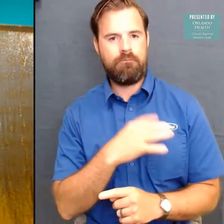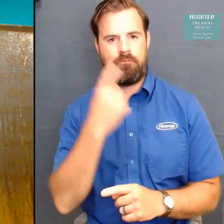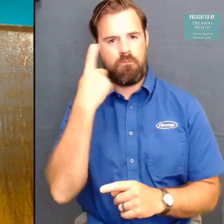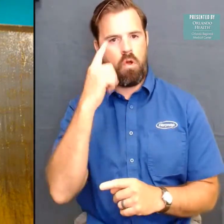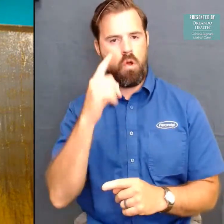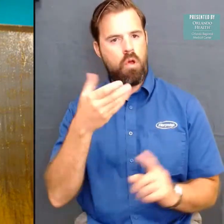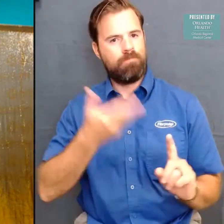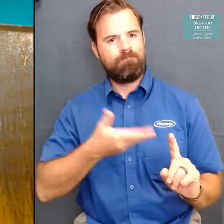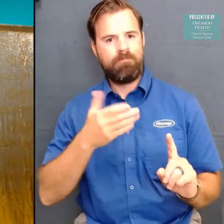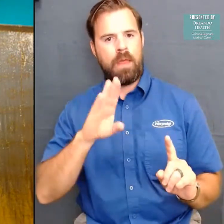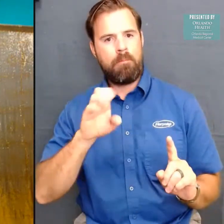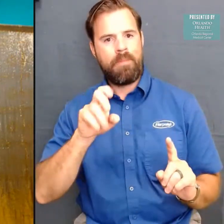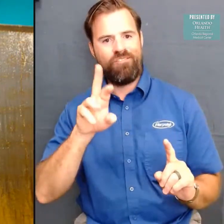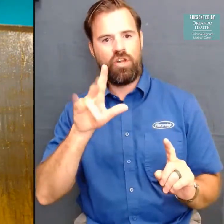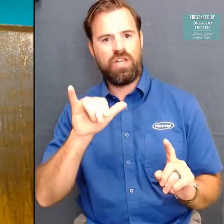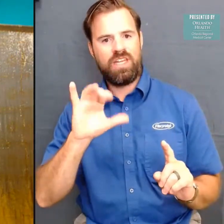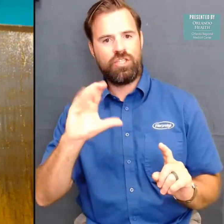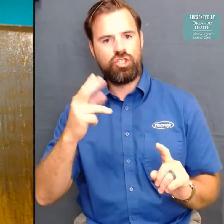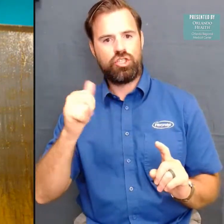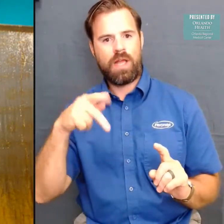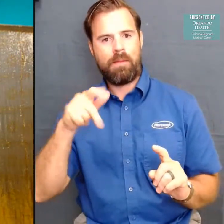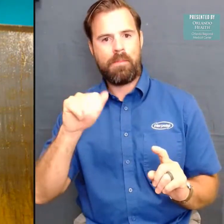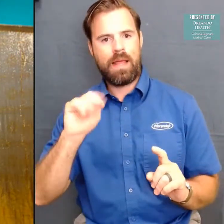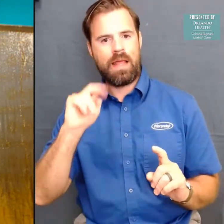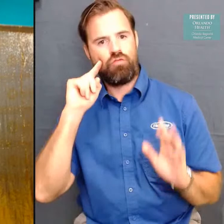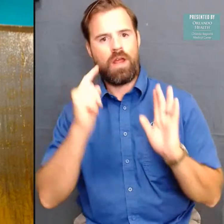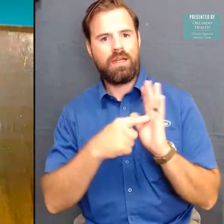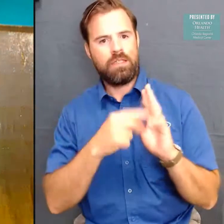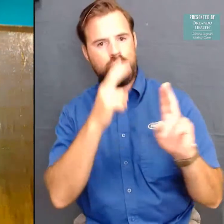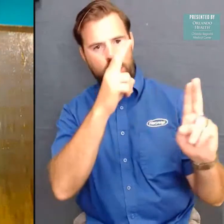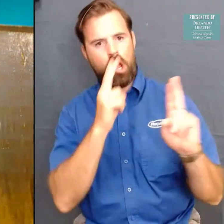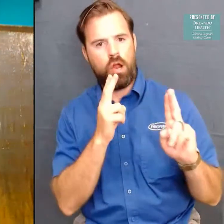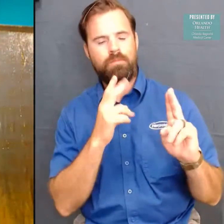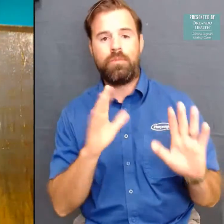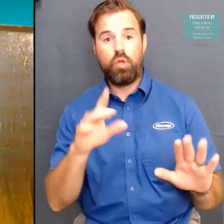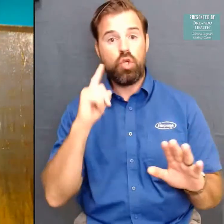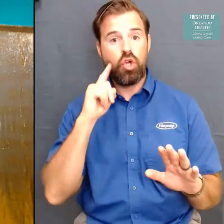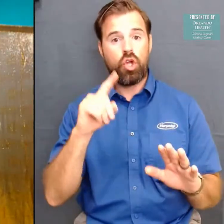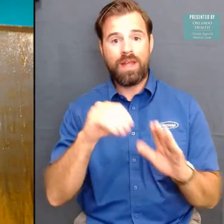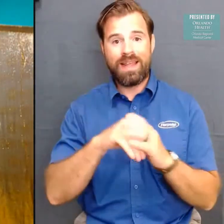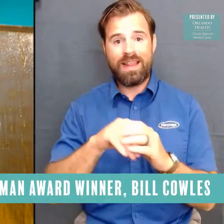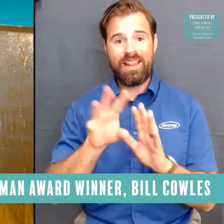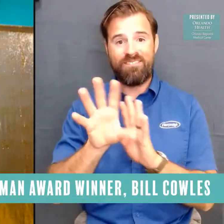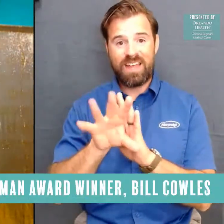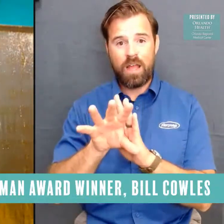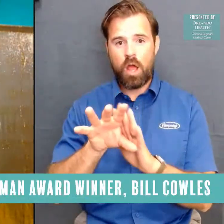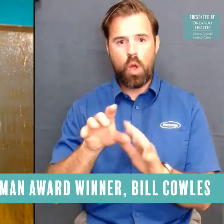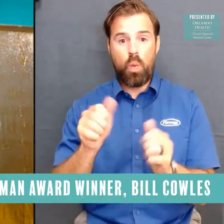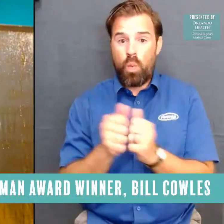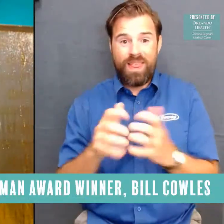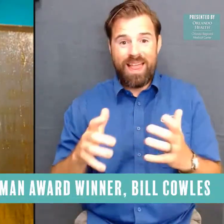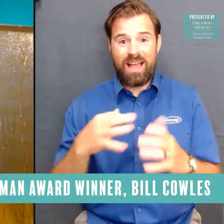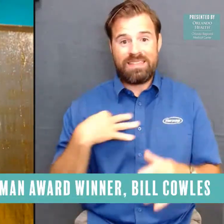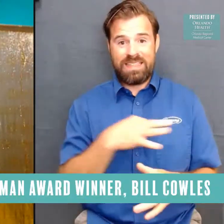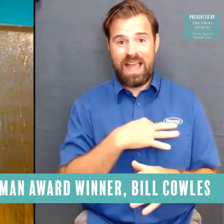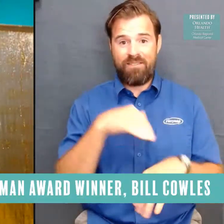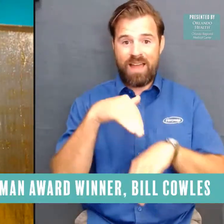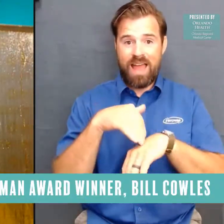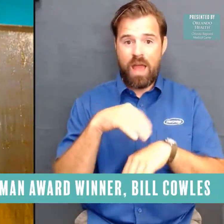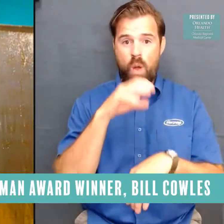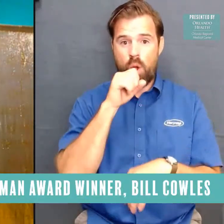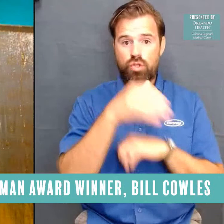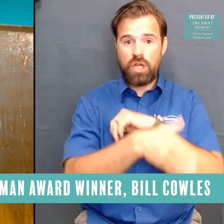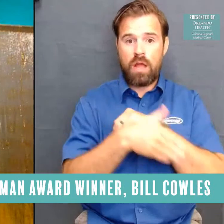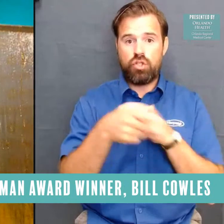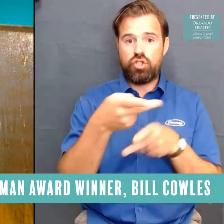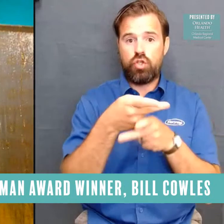this Beverly Chapman recognition. As you heard in the video, I couldn't do it without the staff that we have at the Orange County